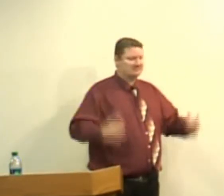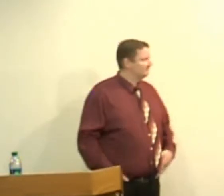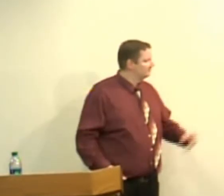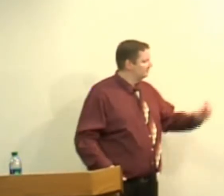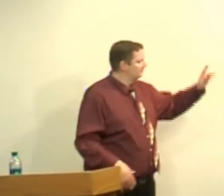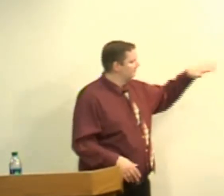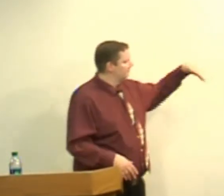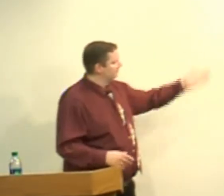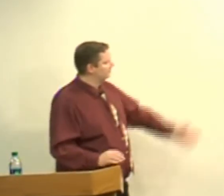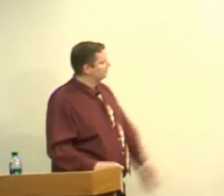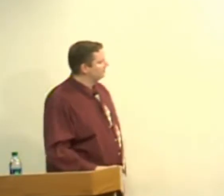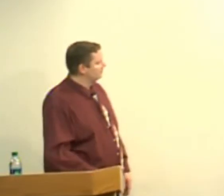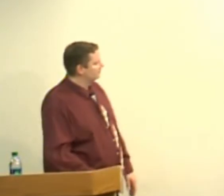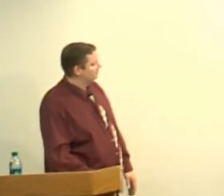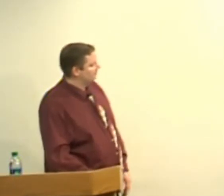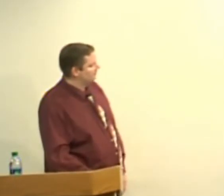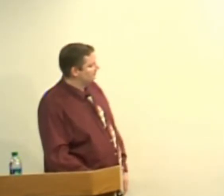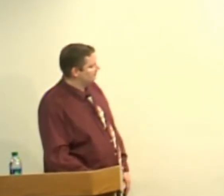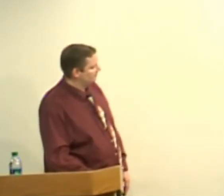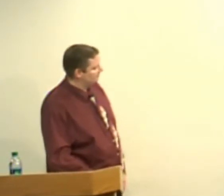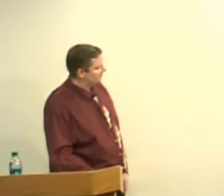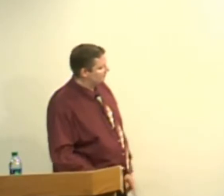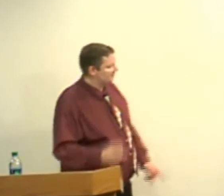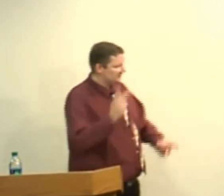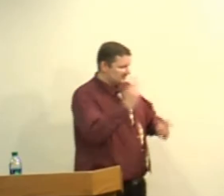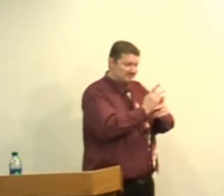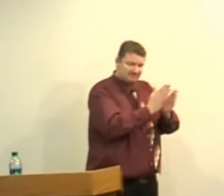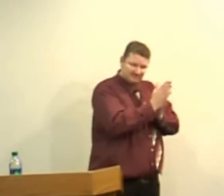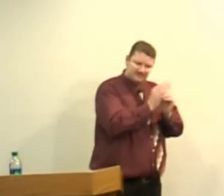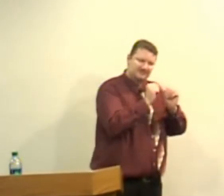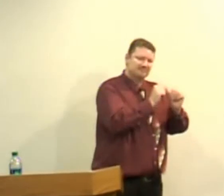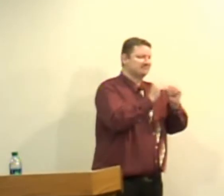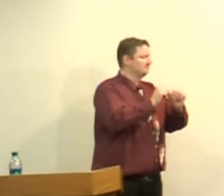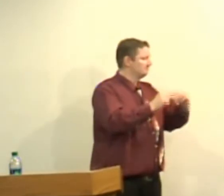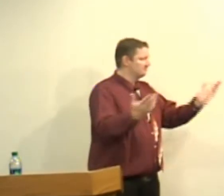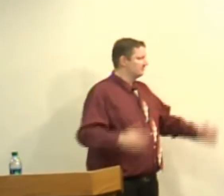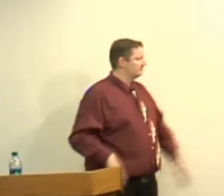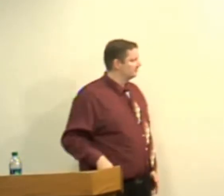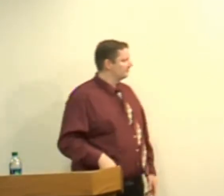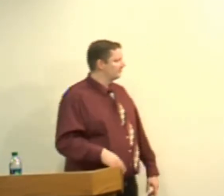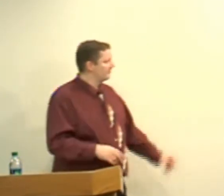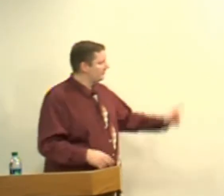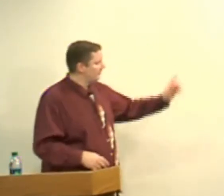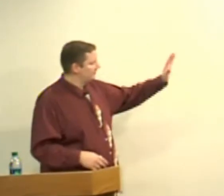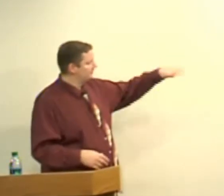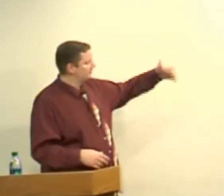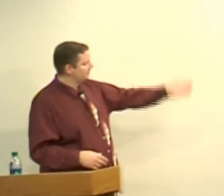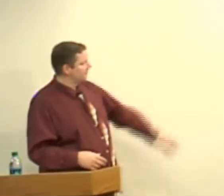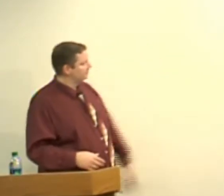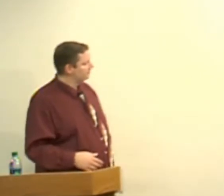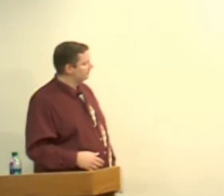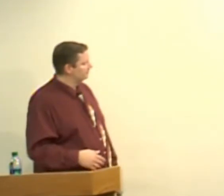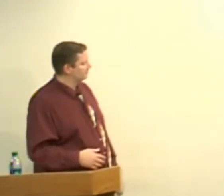So again, be happy. Be rejoicing because of our blessings. And the reason is because our motivation